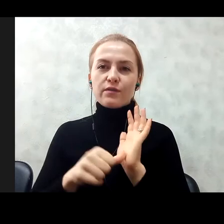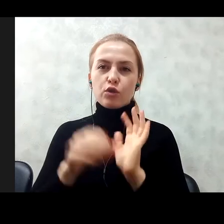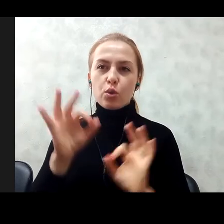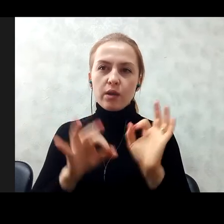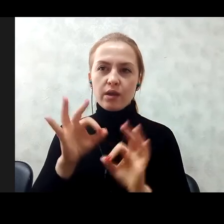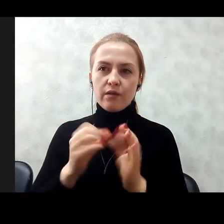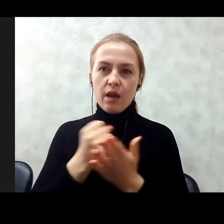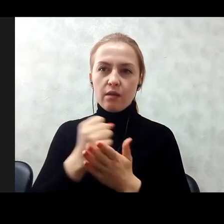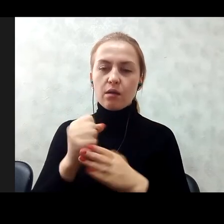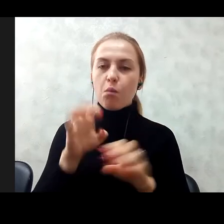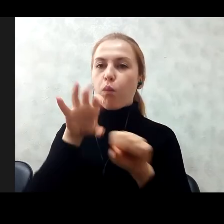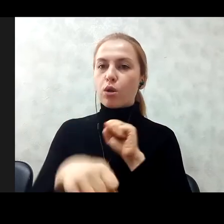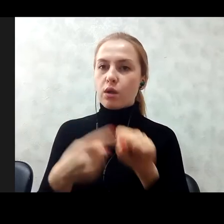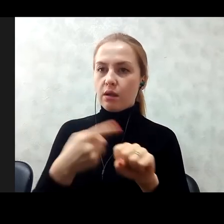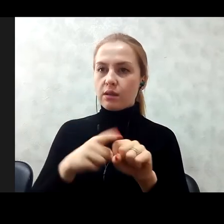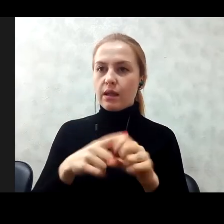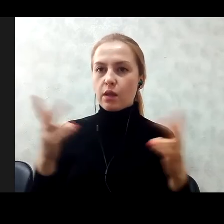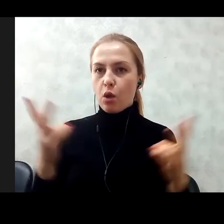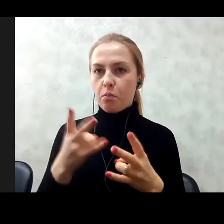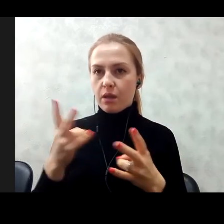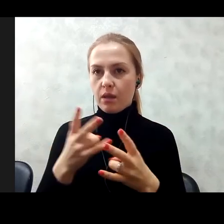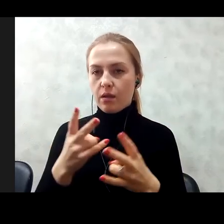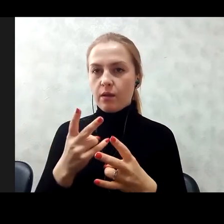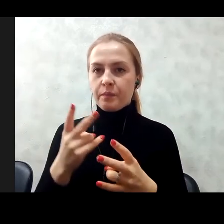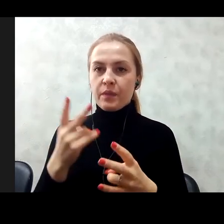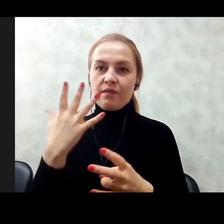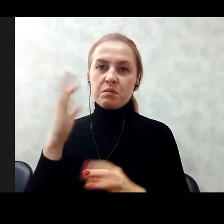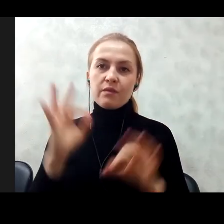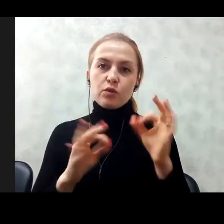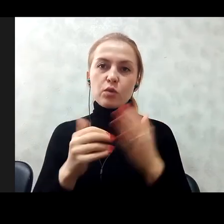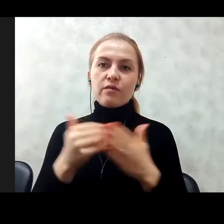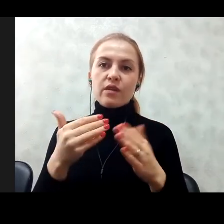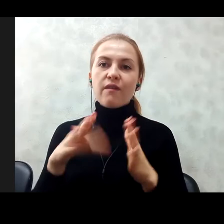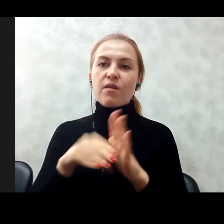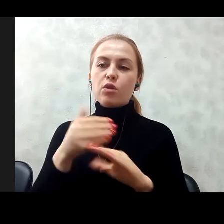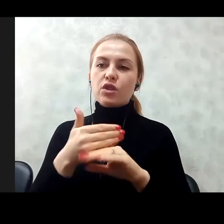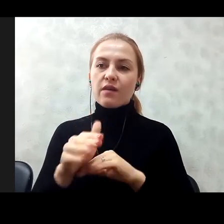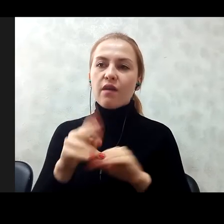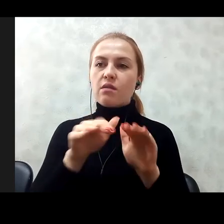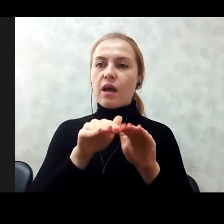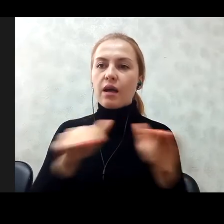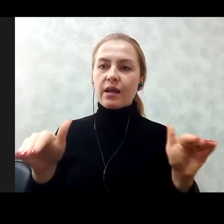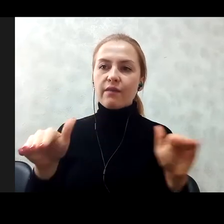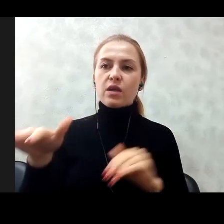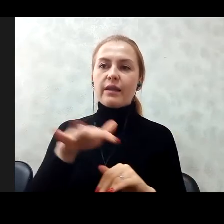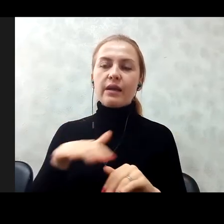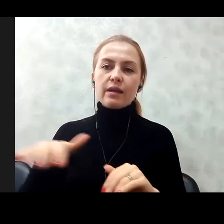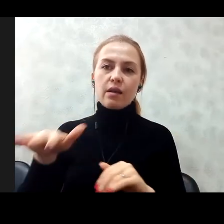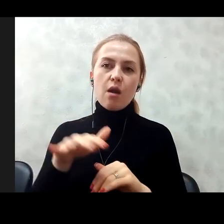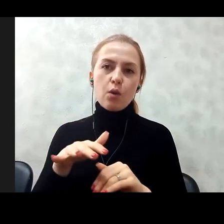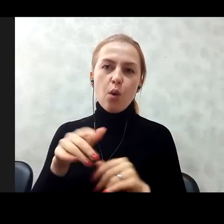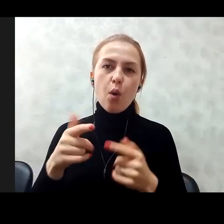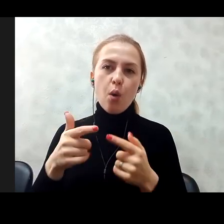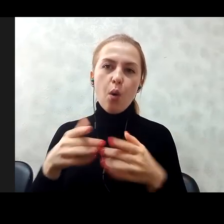candidates have overcome this internal actually quota of 25% at the level of